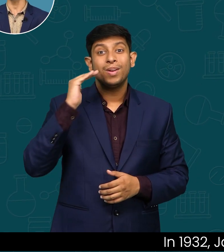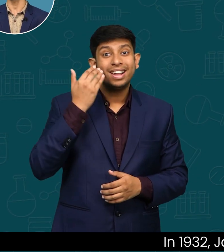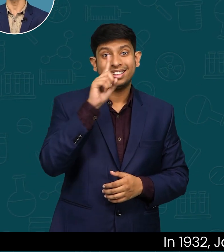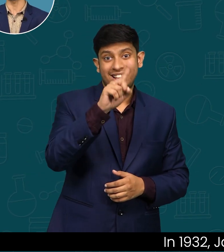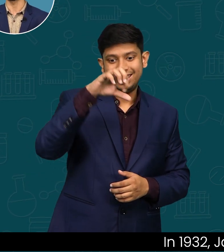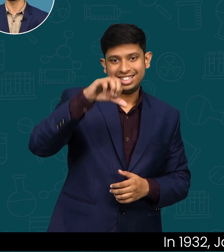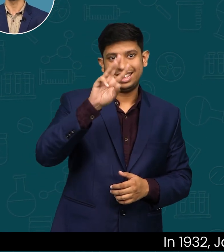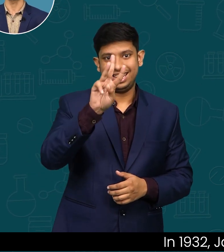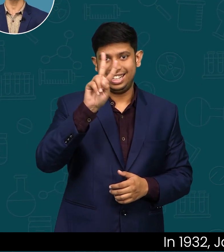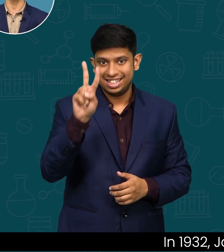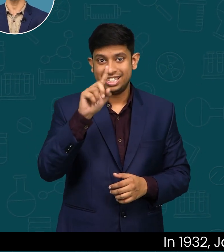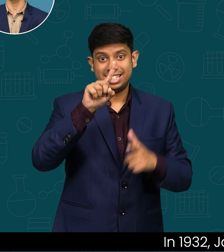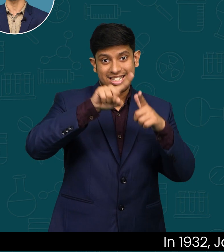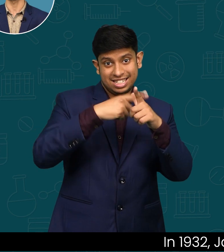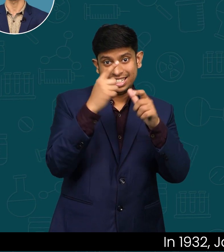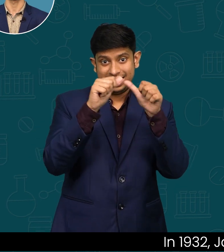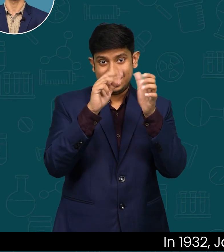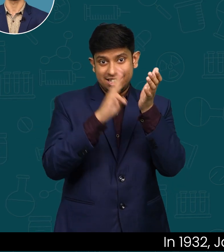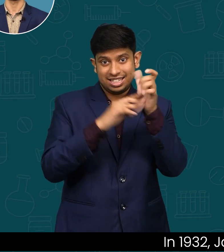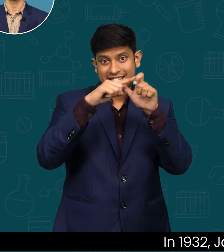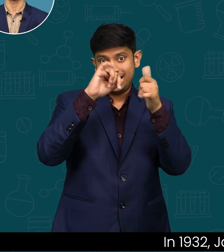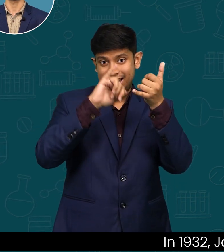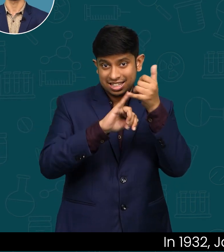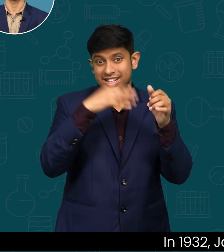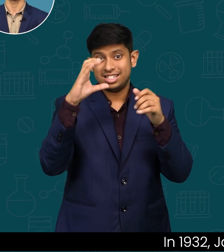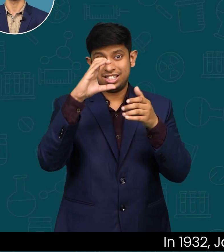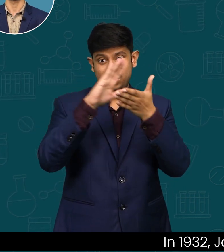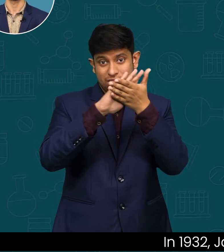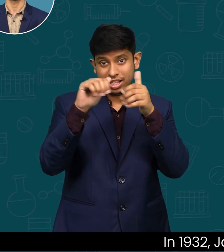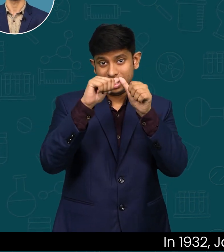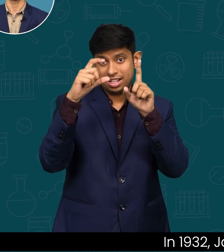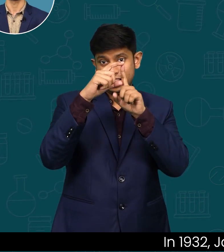In 1932, James Chadwick